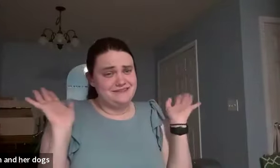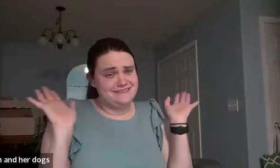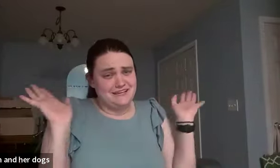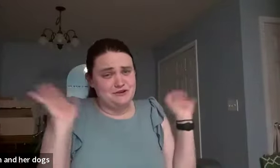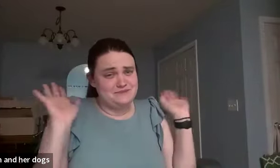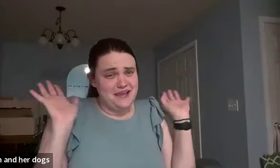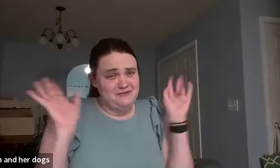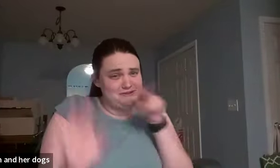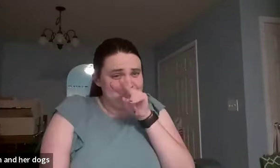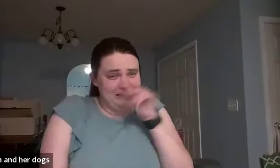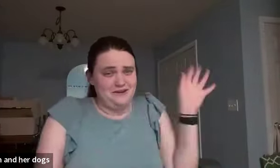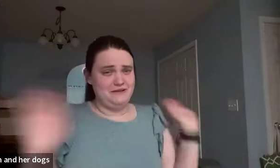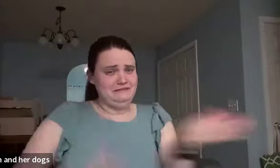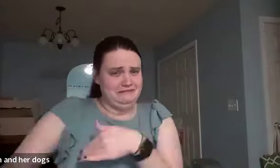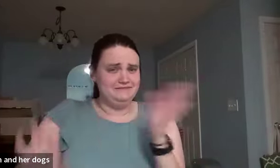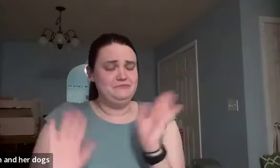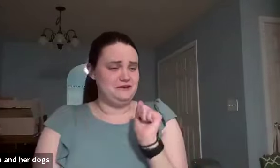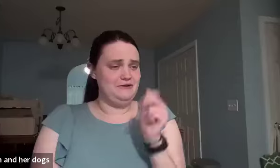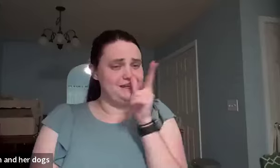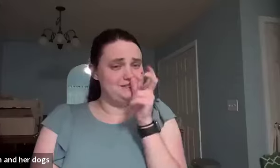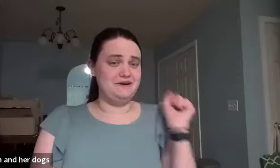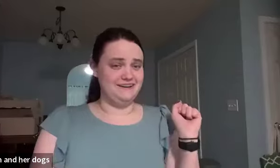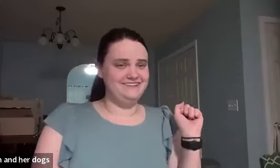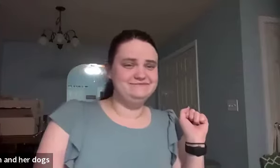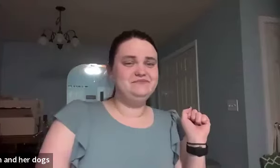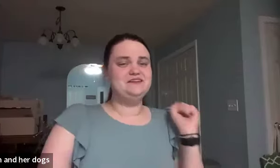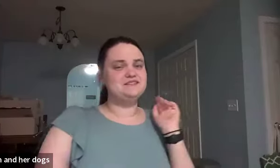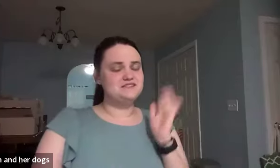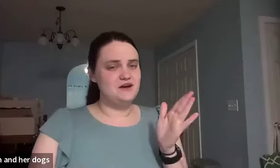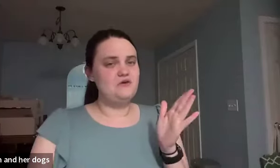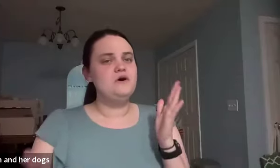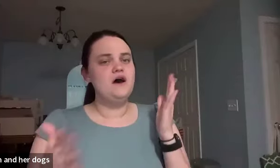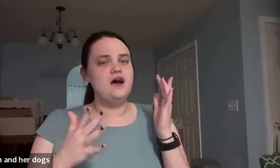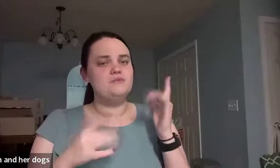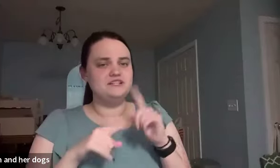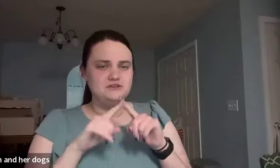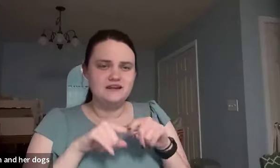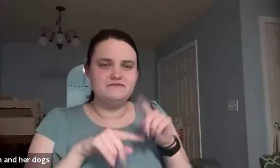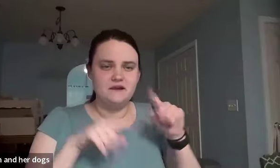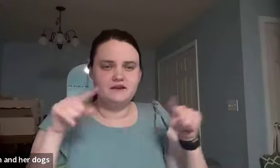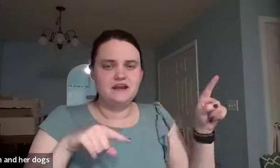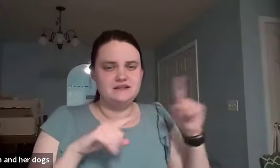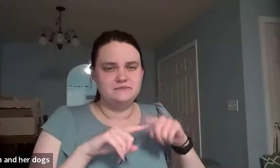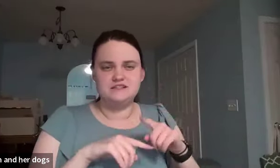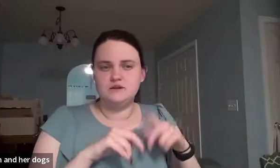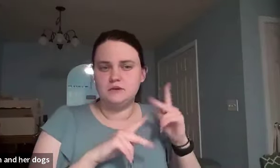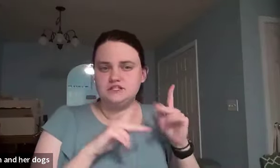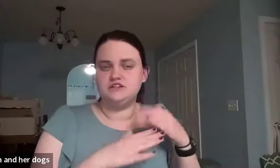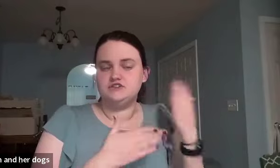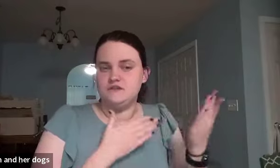bugs and it grosses me out to do like I'm like, nope, thank you. I just do bug. So, They do kind of vary. It kind of depends on the person you talk to.